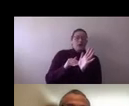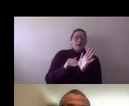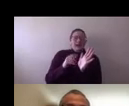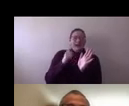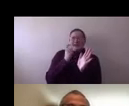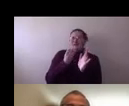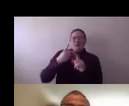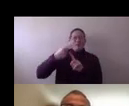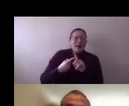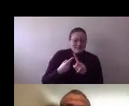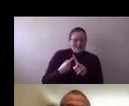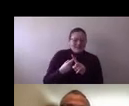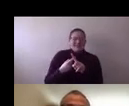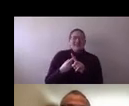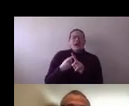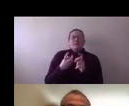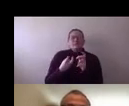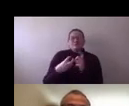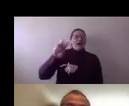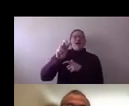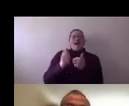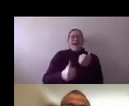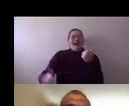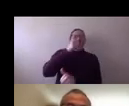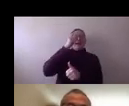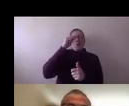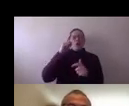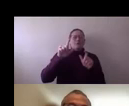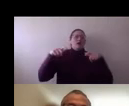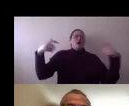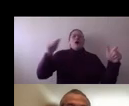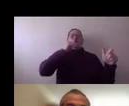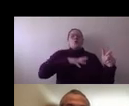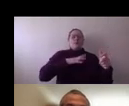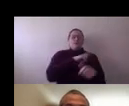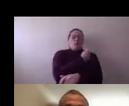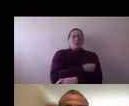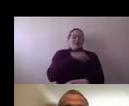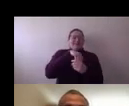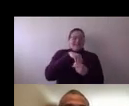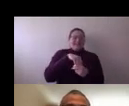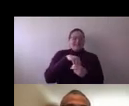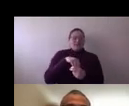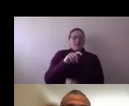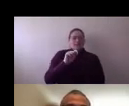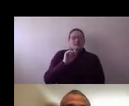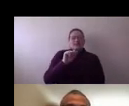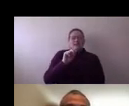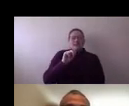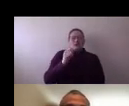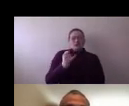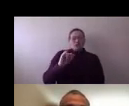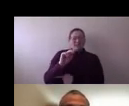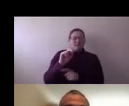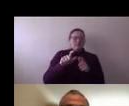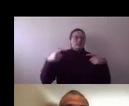few months, as the head of a major women's hospital in Tianjin, a major city not far away